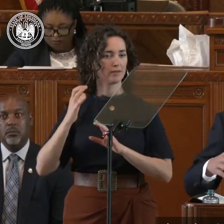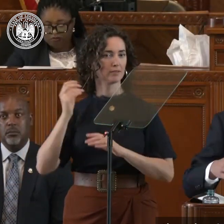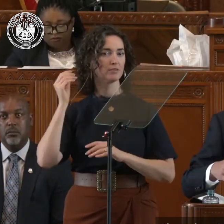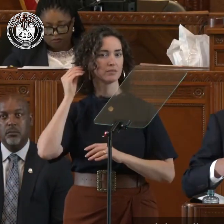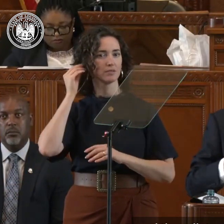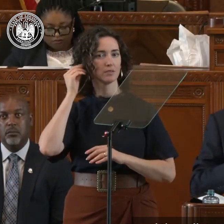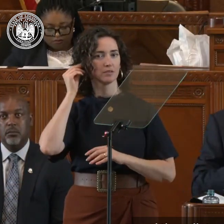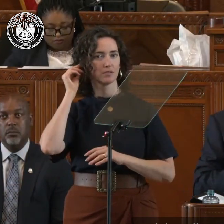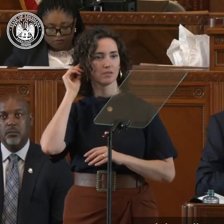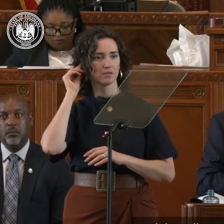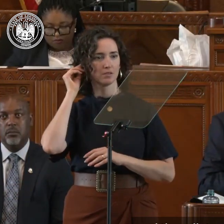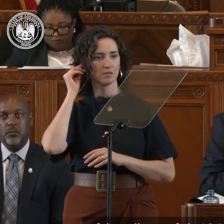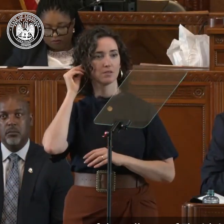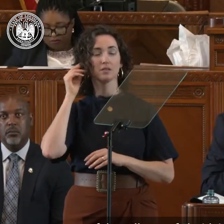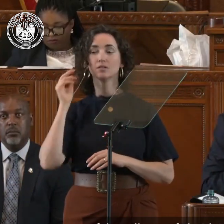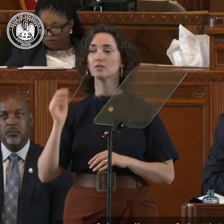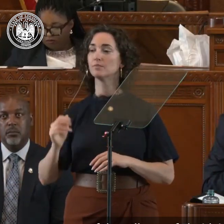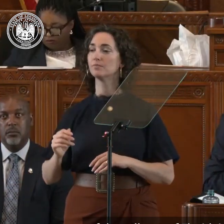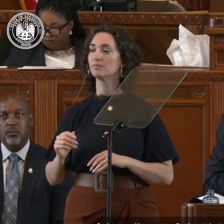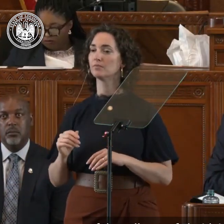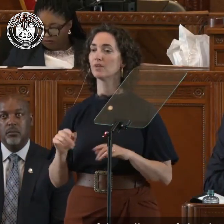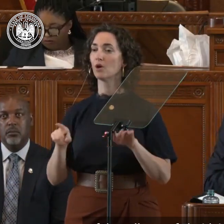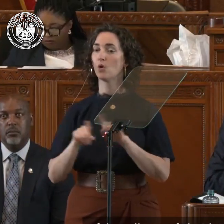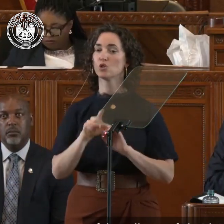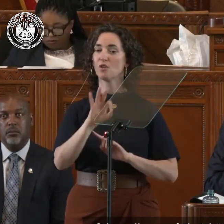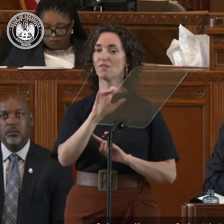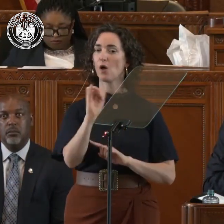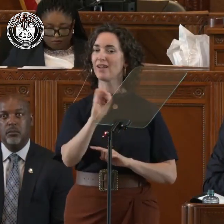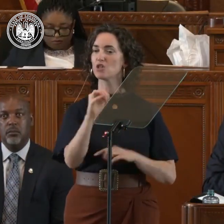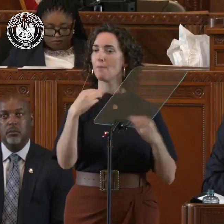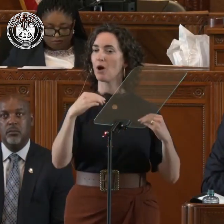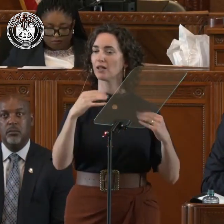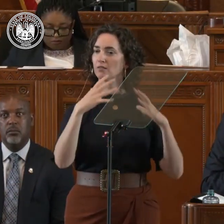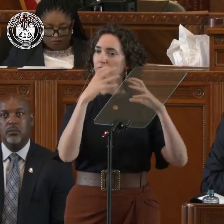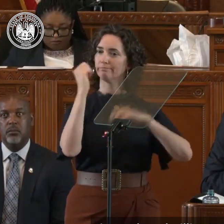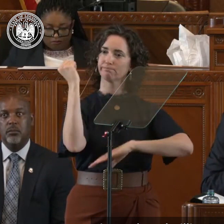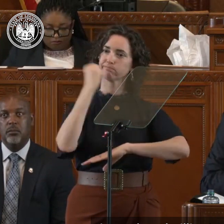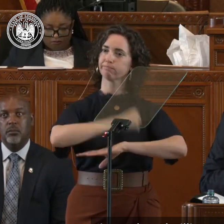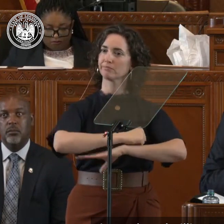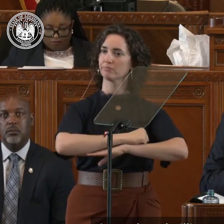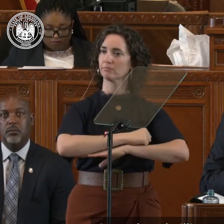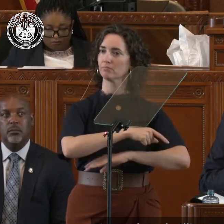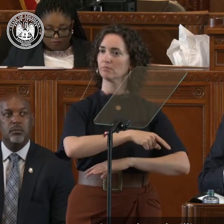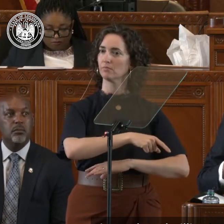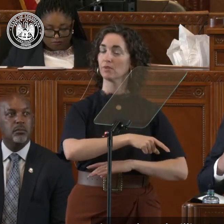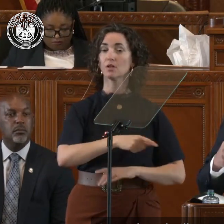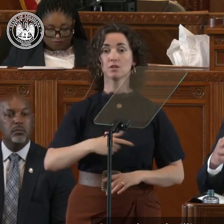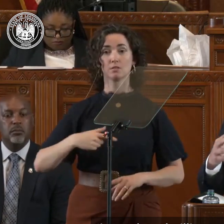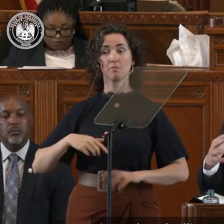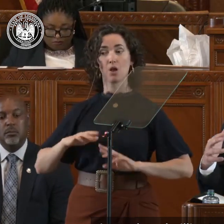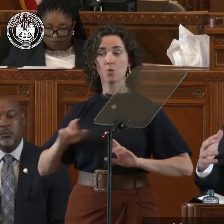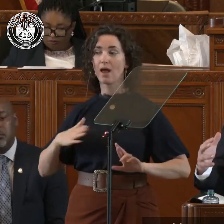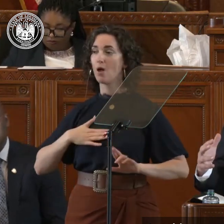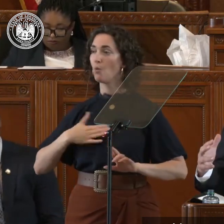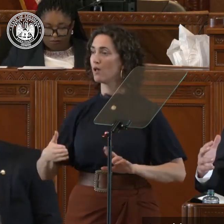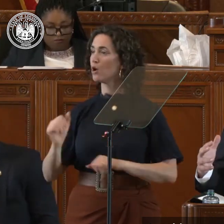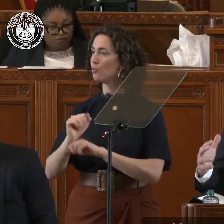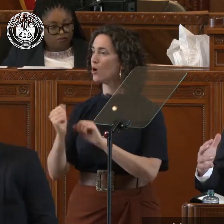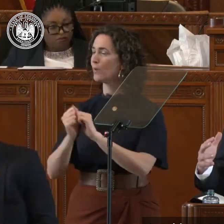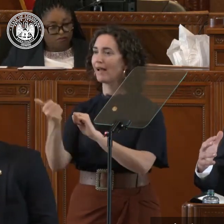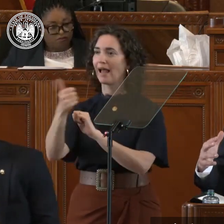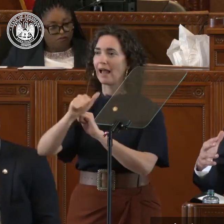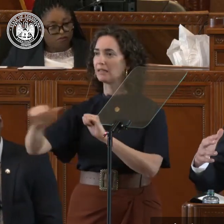those hurricanes and the collateral damage of the collapse of Florida's insurance market. I'm ready and willing to work with anyone to